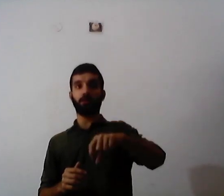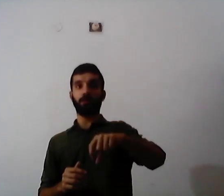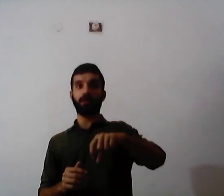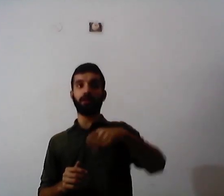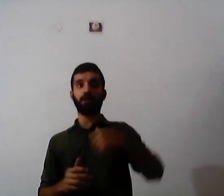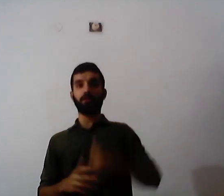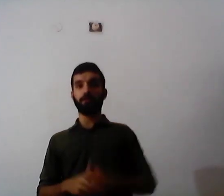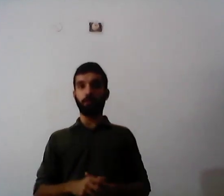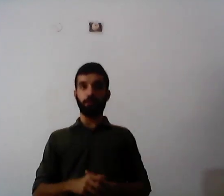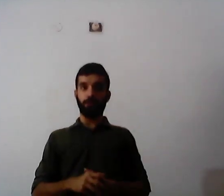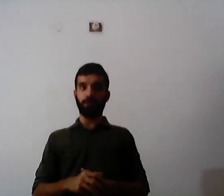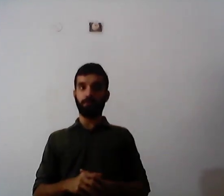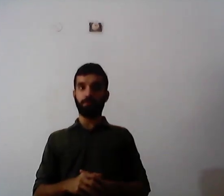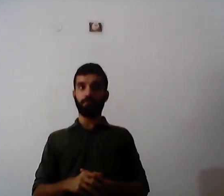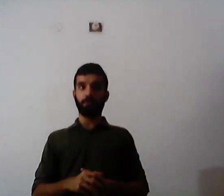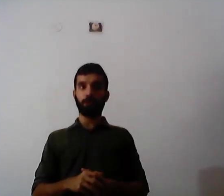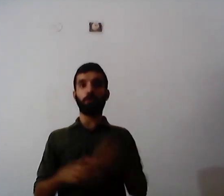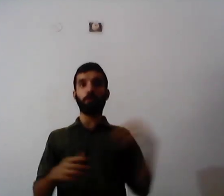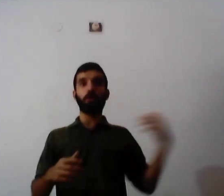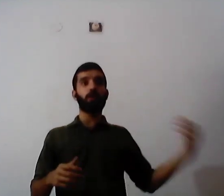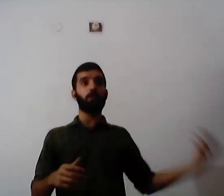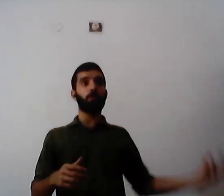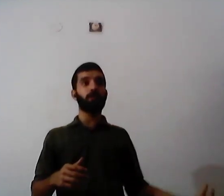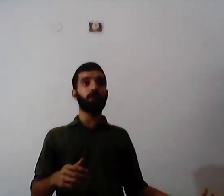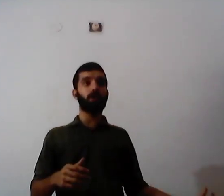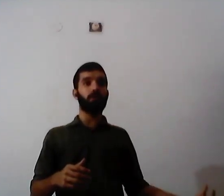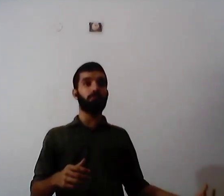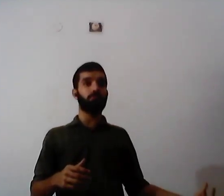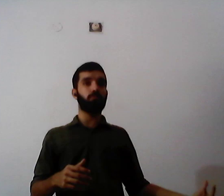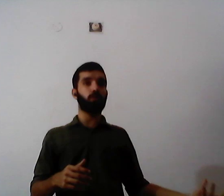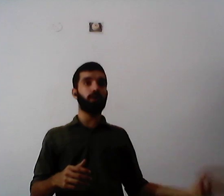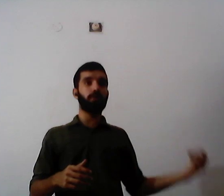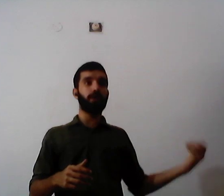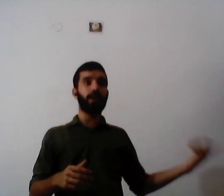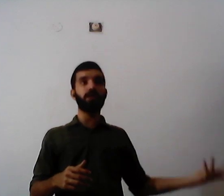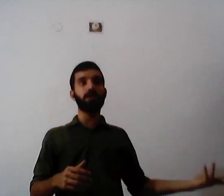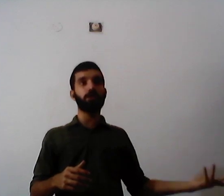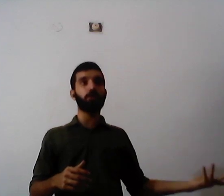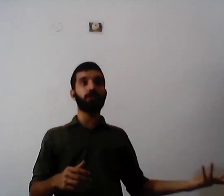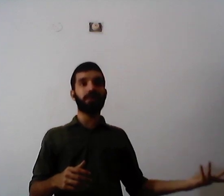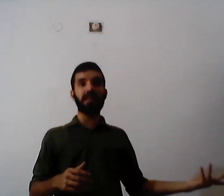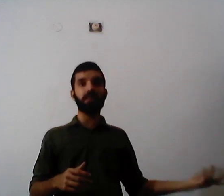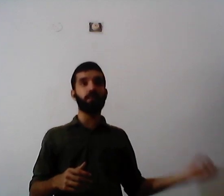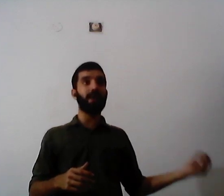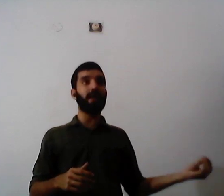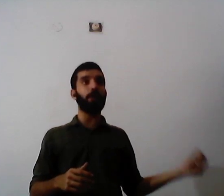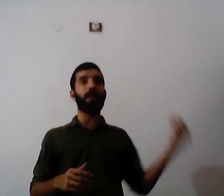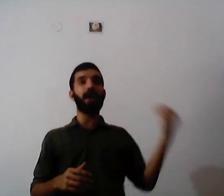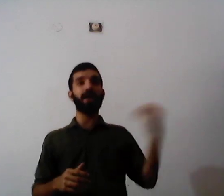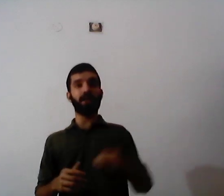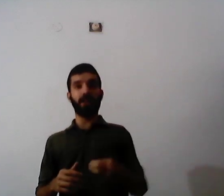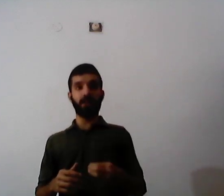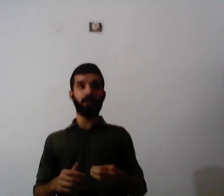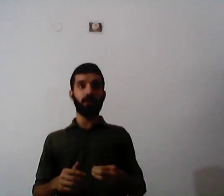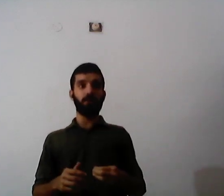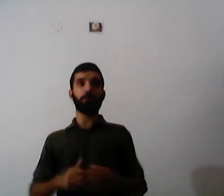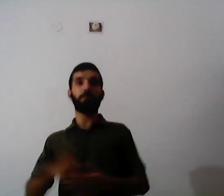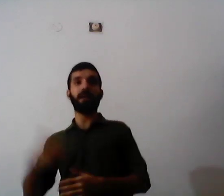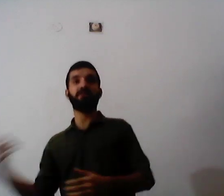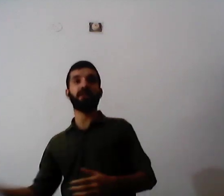in the solution. So the whatever Henry's law says, we are applying it for the manufacturing